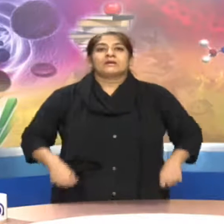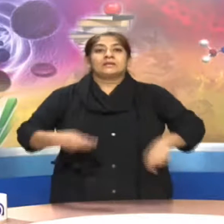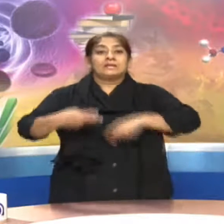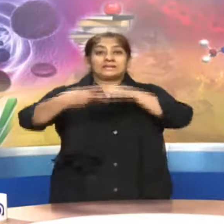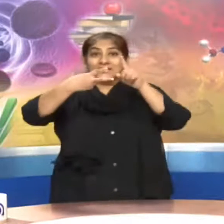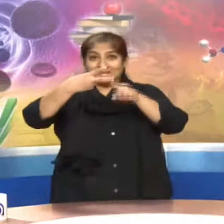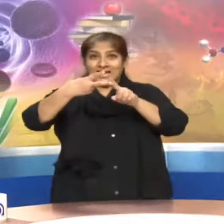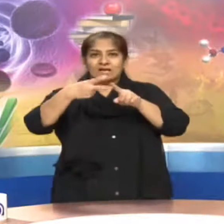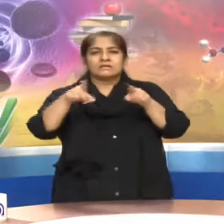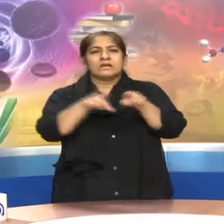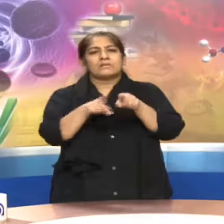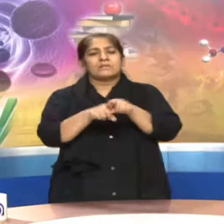barrier.